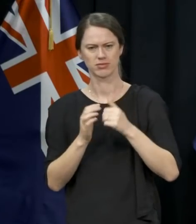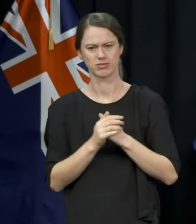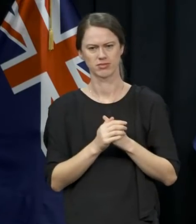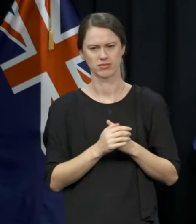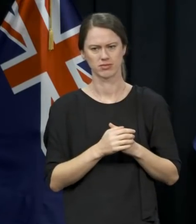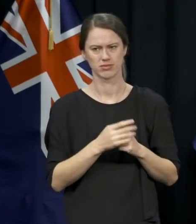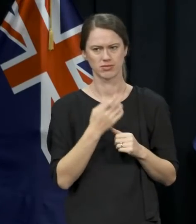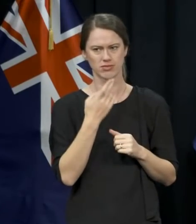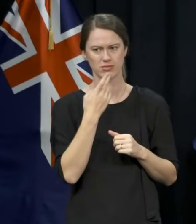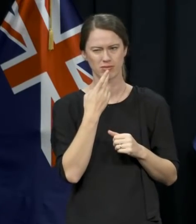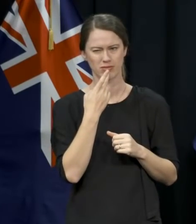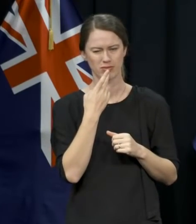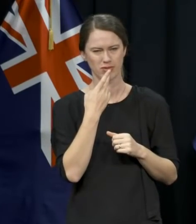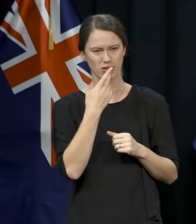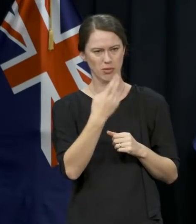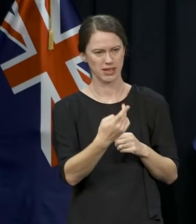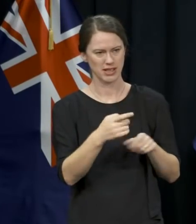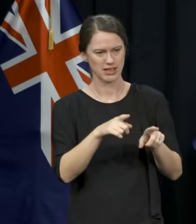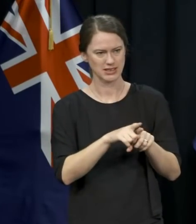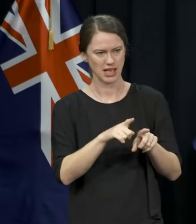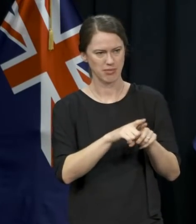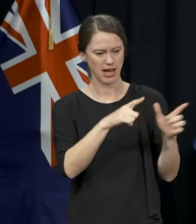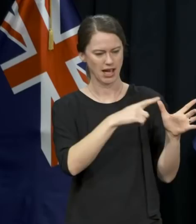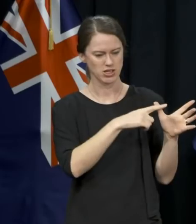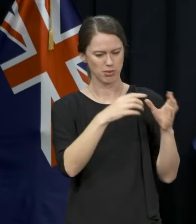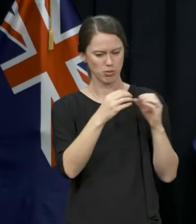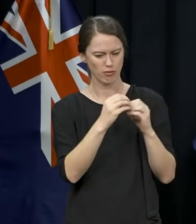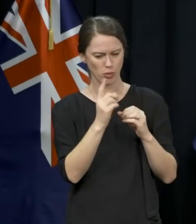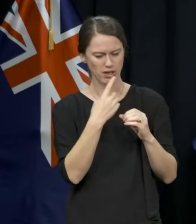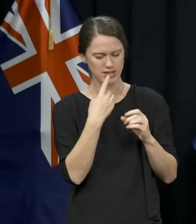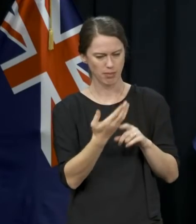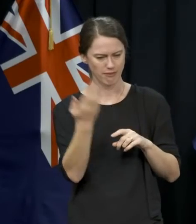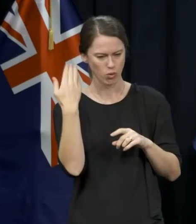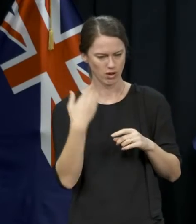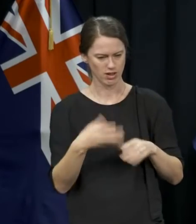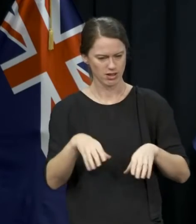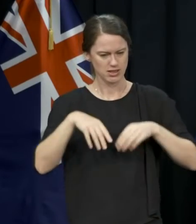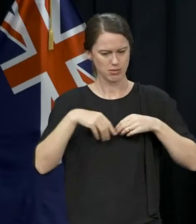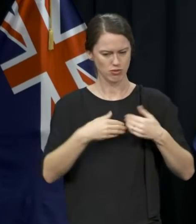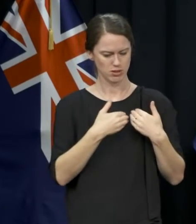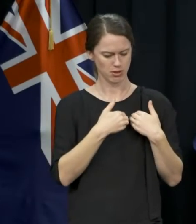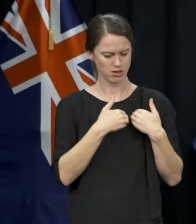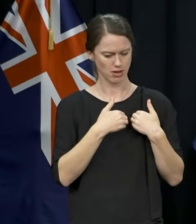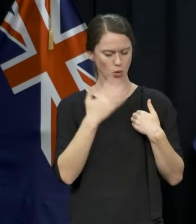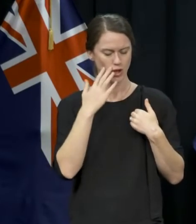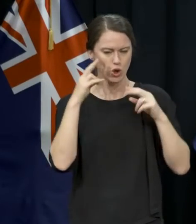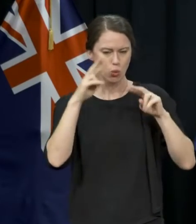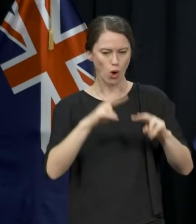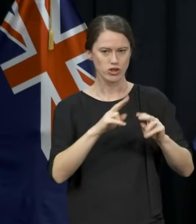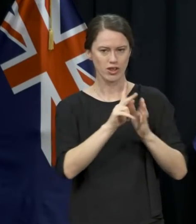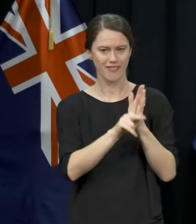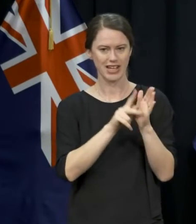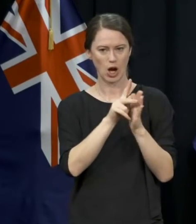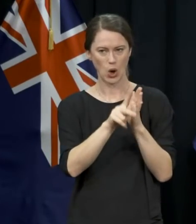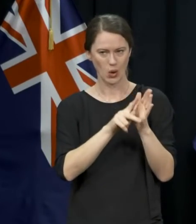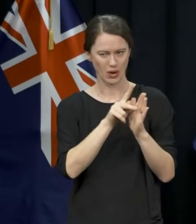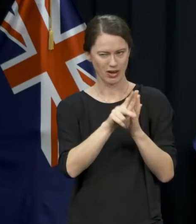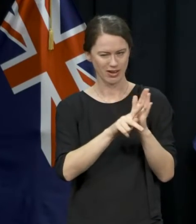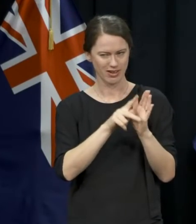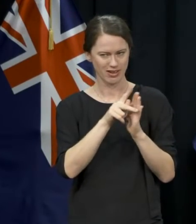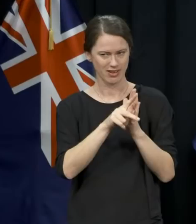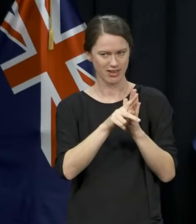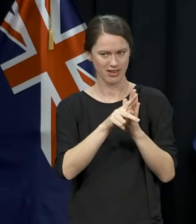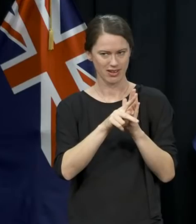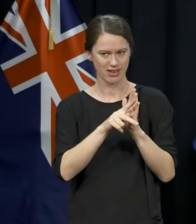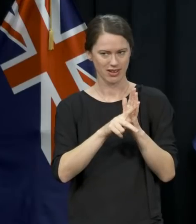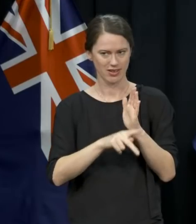what Ashley Bloomfield had said in the past, taking responsibility, and you were just highlighting that again. But when you watched that video, when